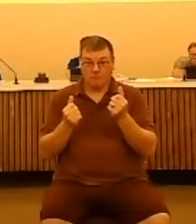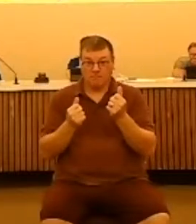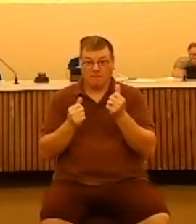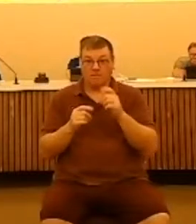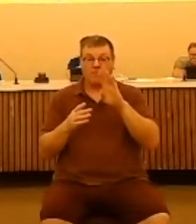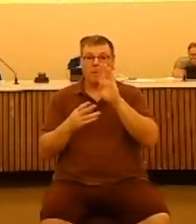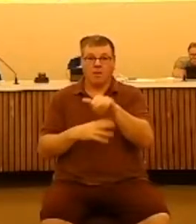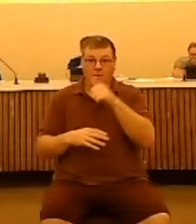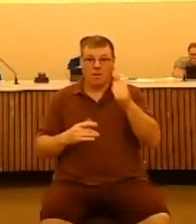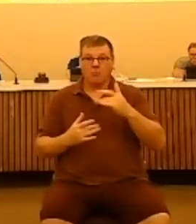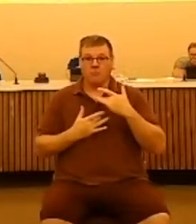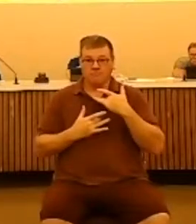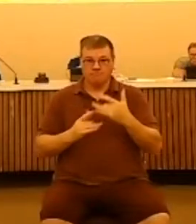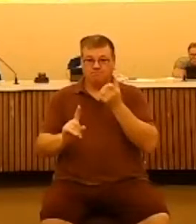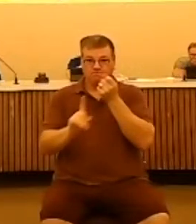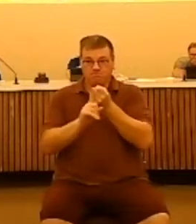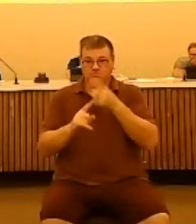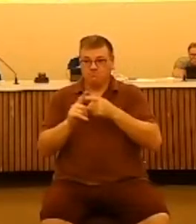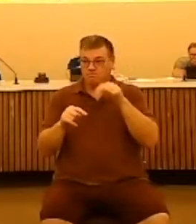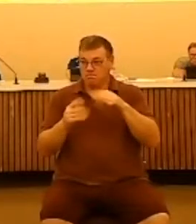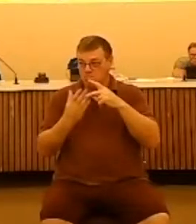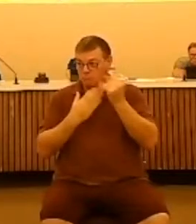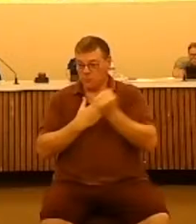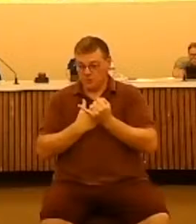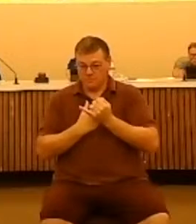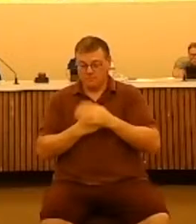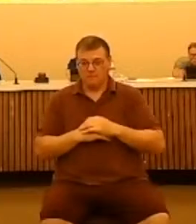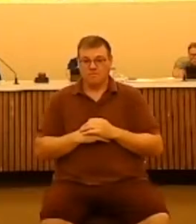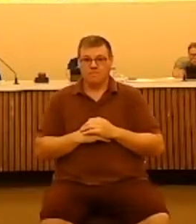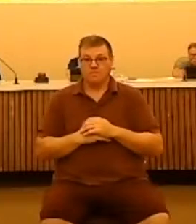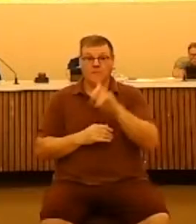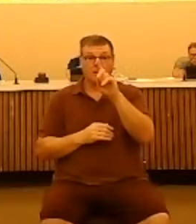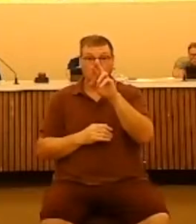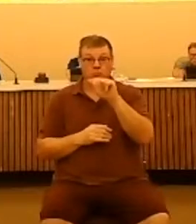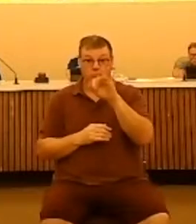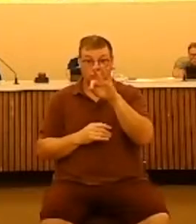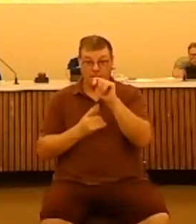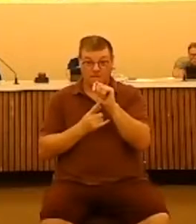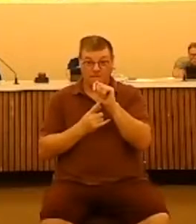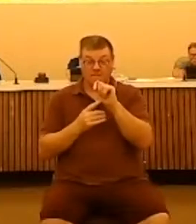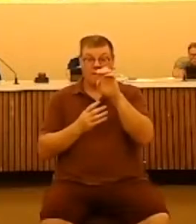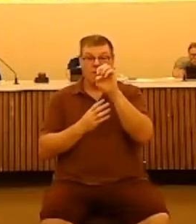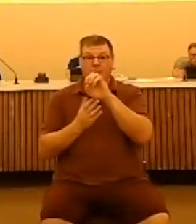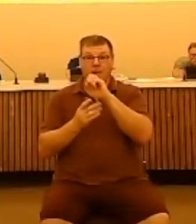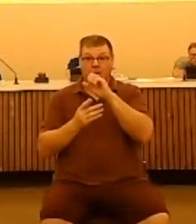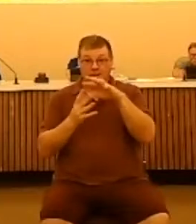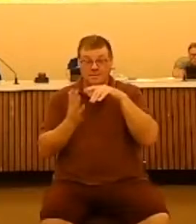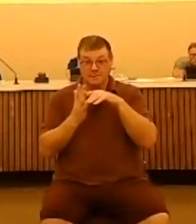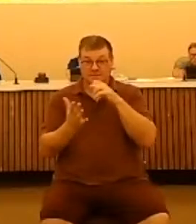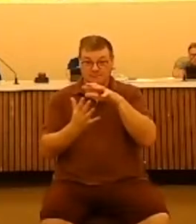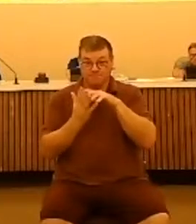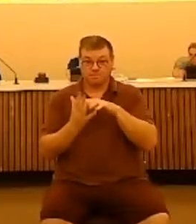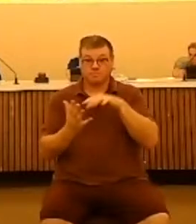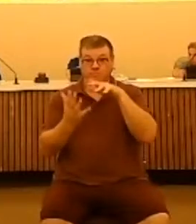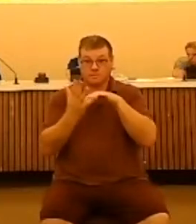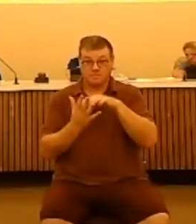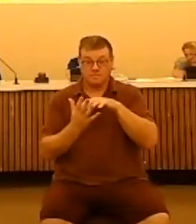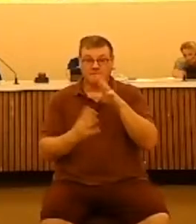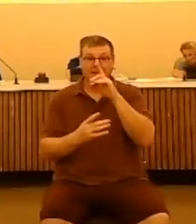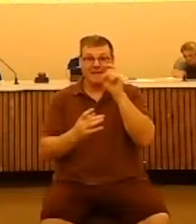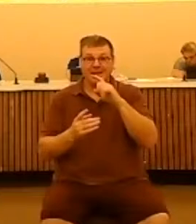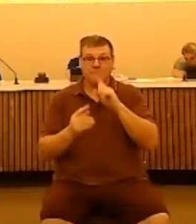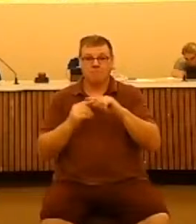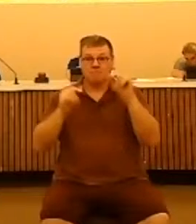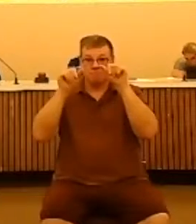among other likely impacts from this project. The draft environmental impact statement and the final environmental impact statement need